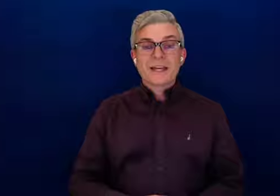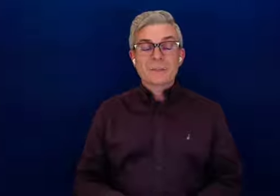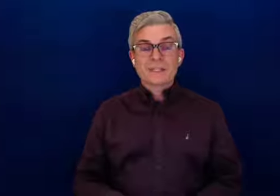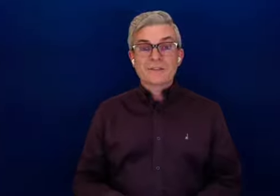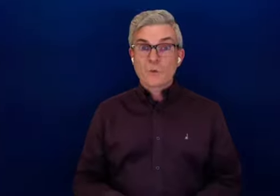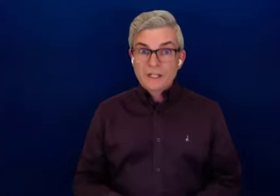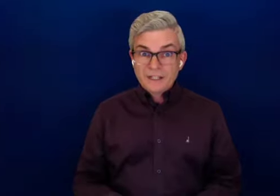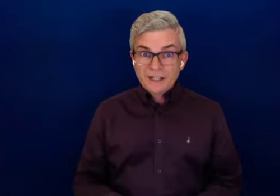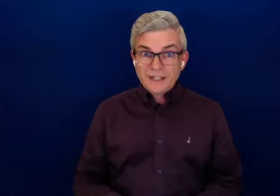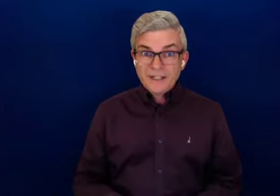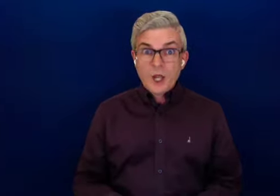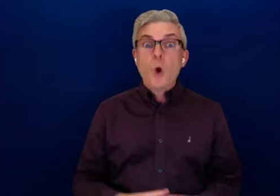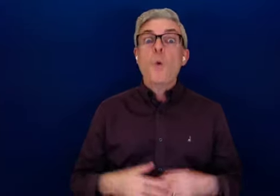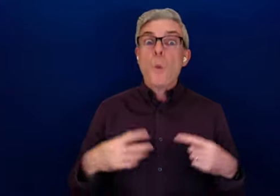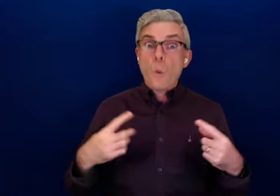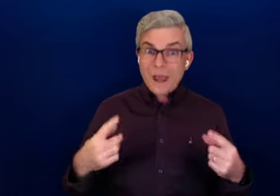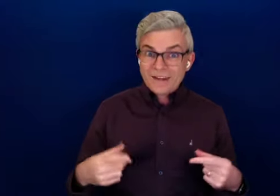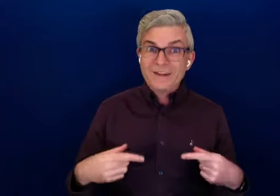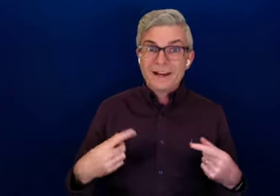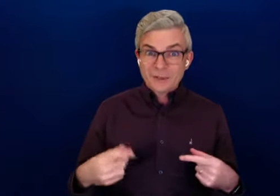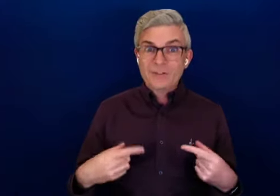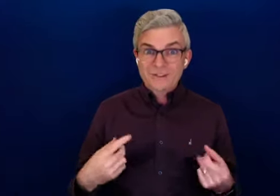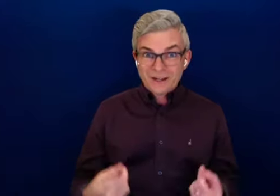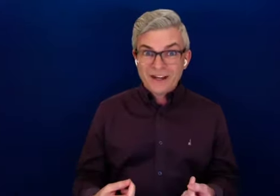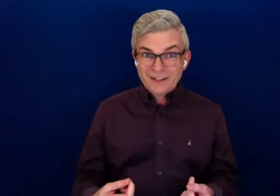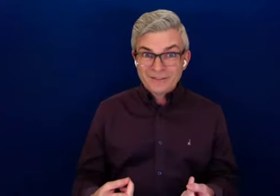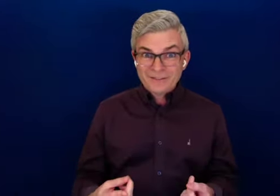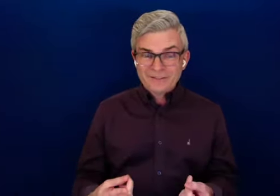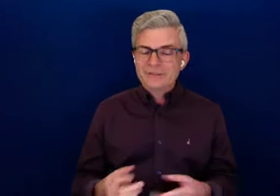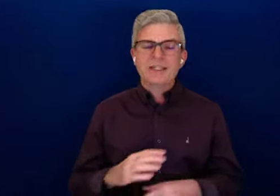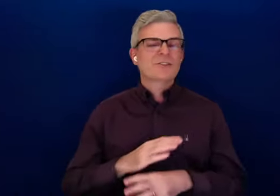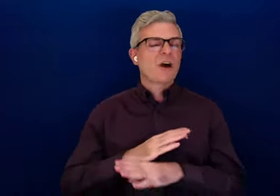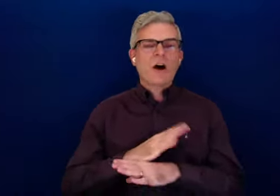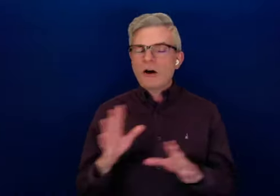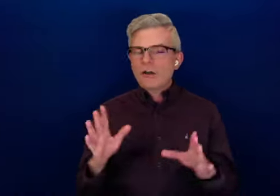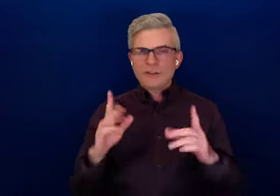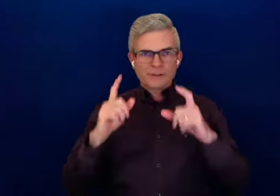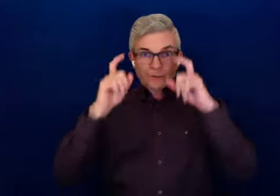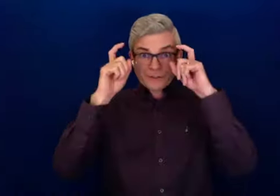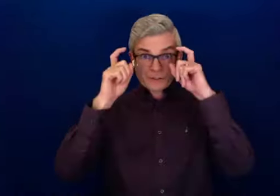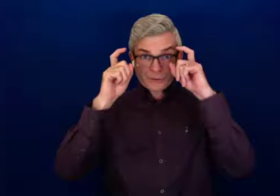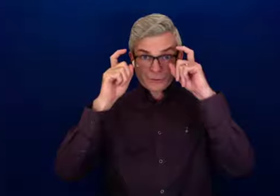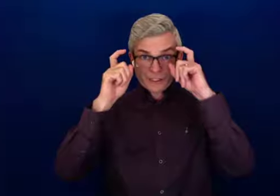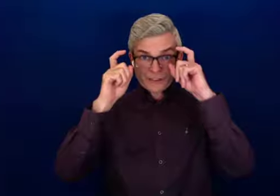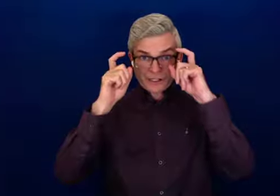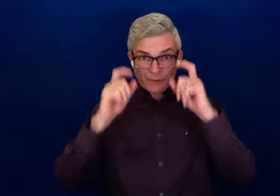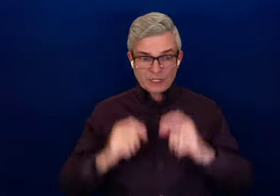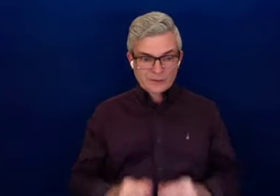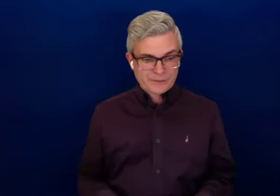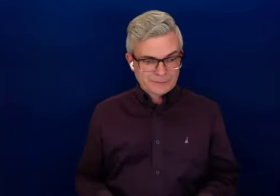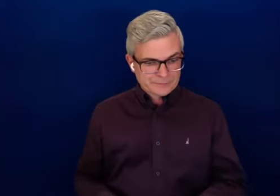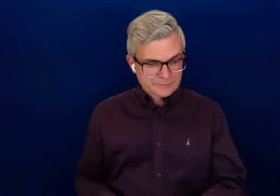that means one day when I was five makes all the difference, those raised eyebrows.